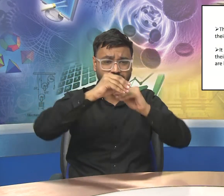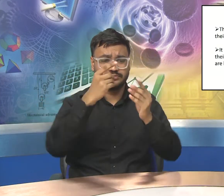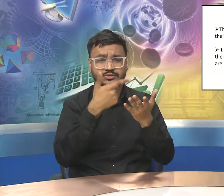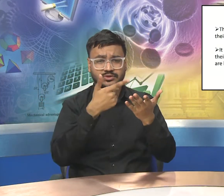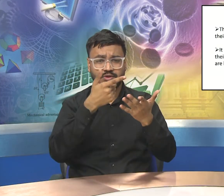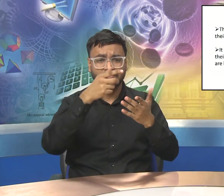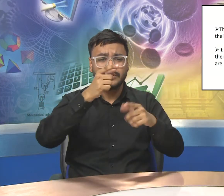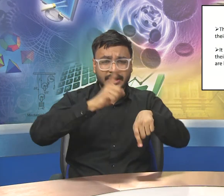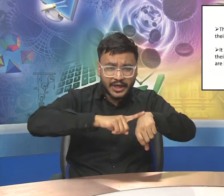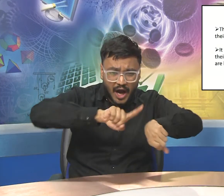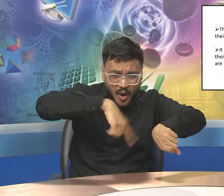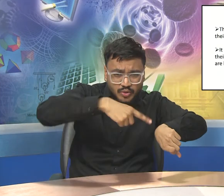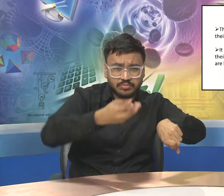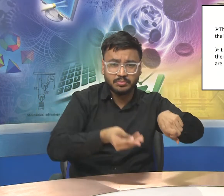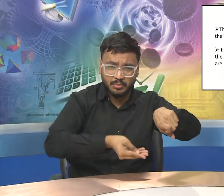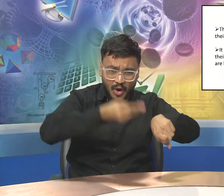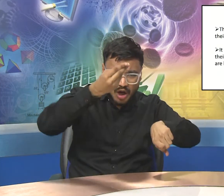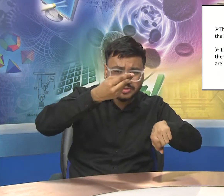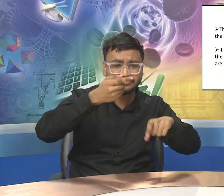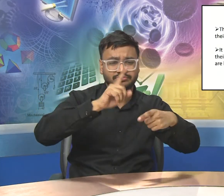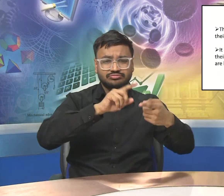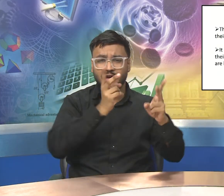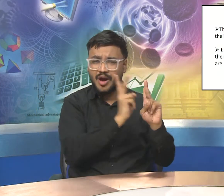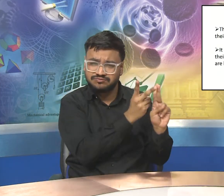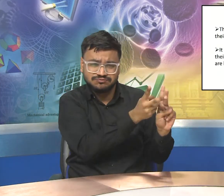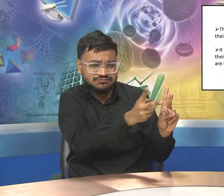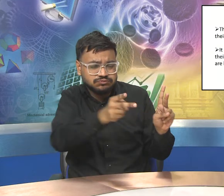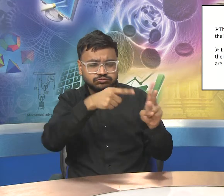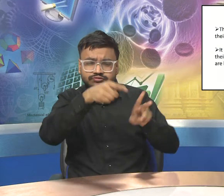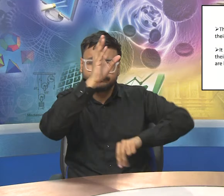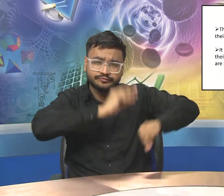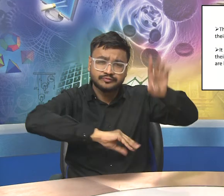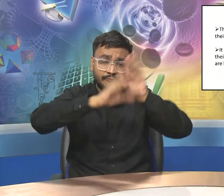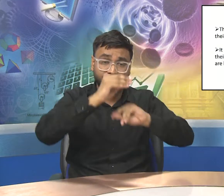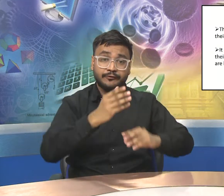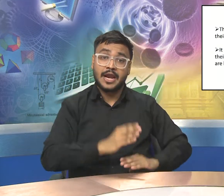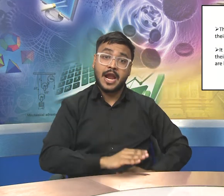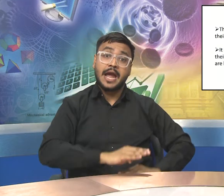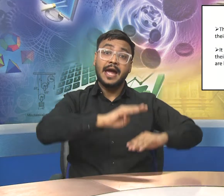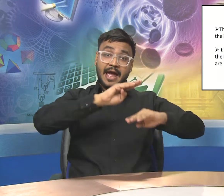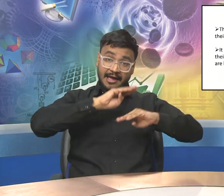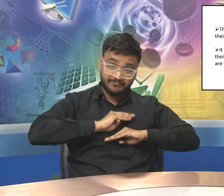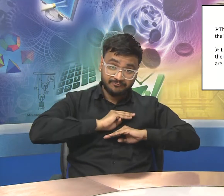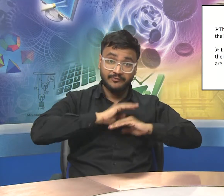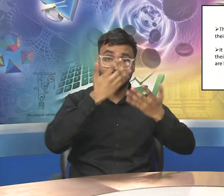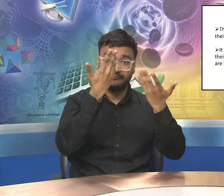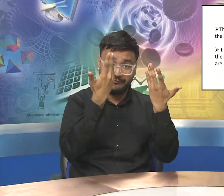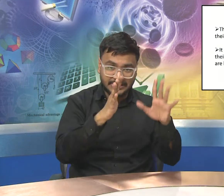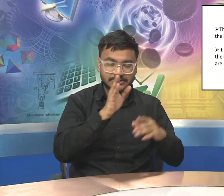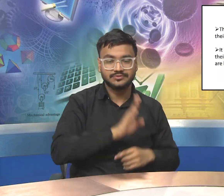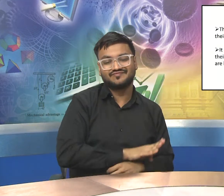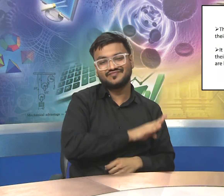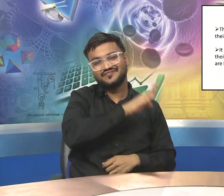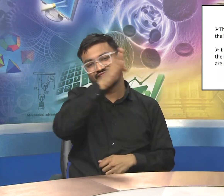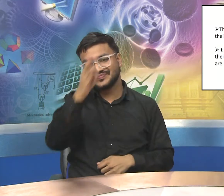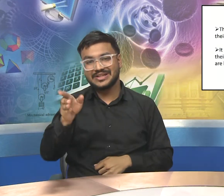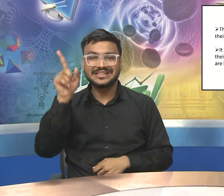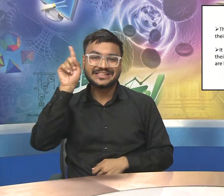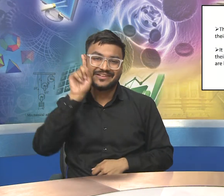courses, whether it is D.Ed or B.Ed, so that they are better able to